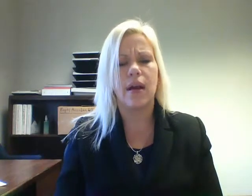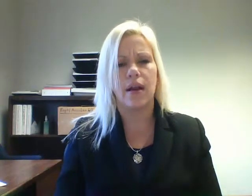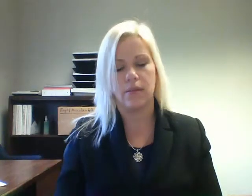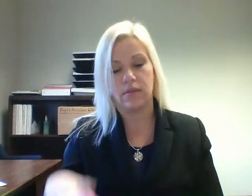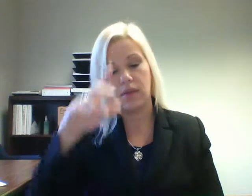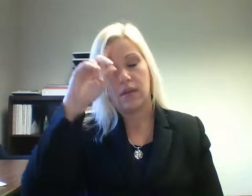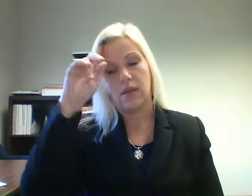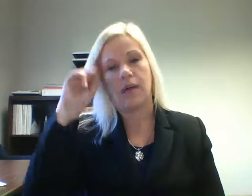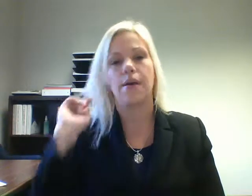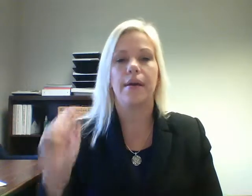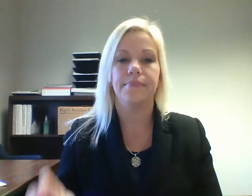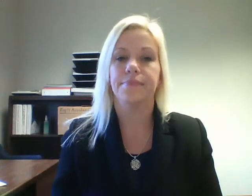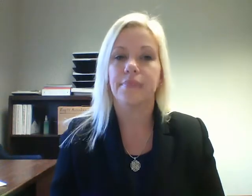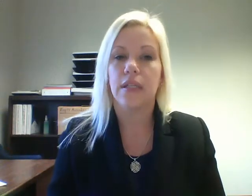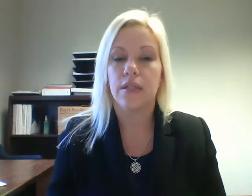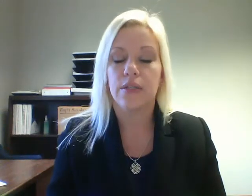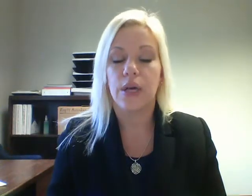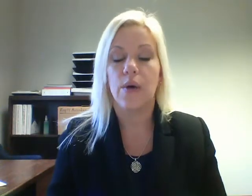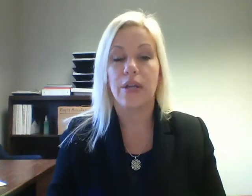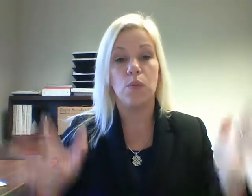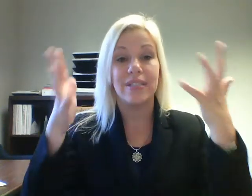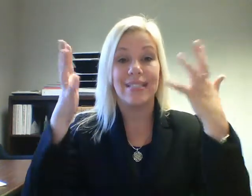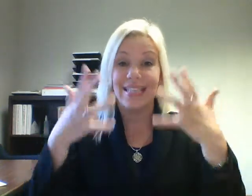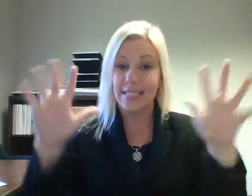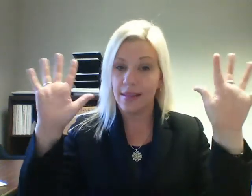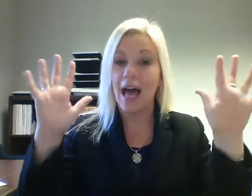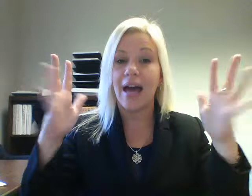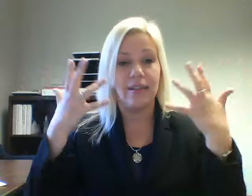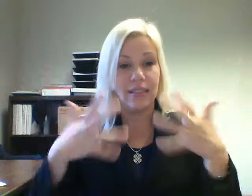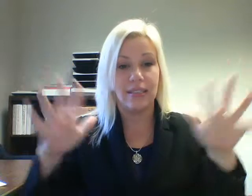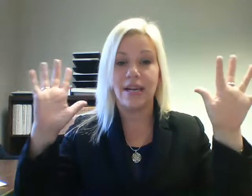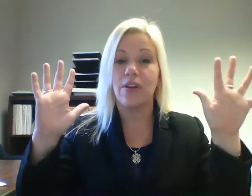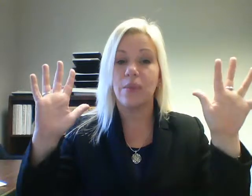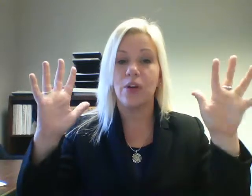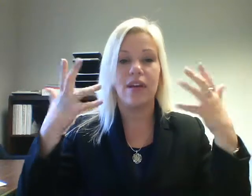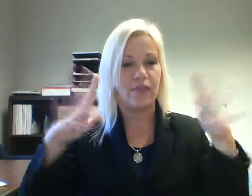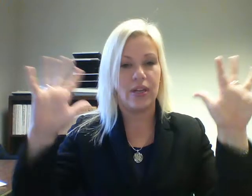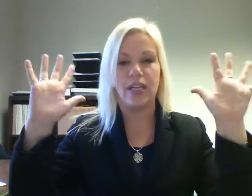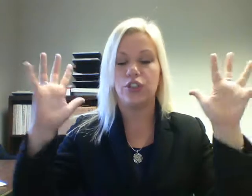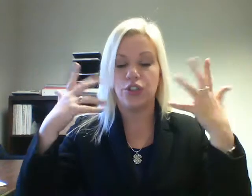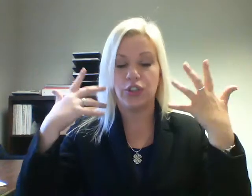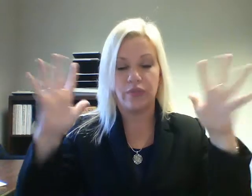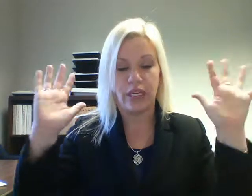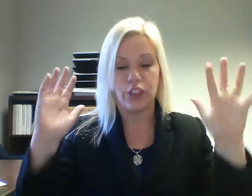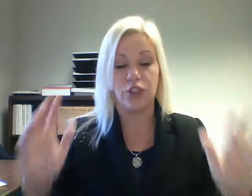it. Okay. So you will see this a lot in the deaf community. Finish, finish.